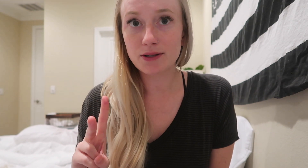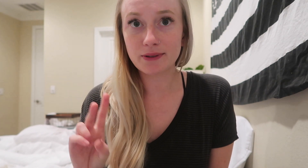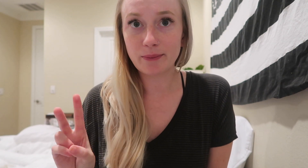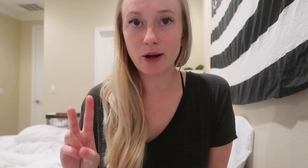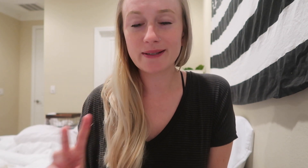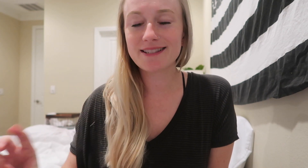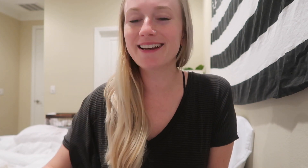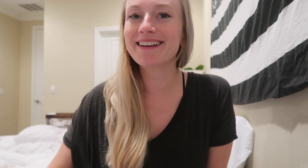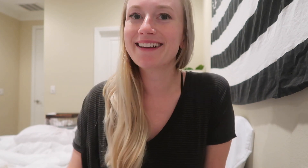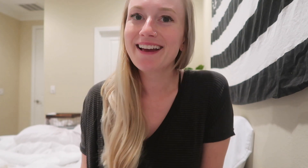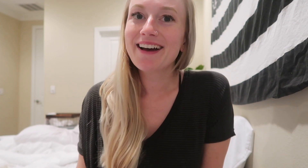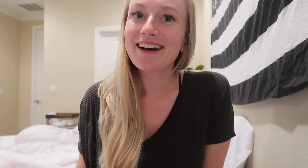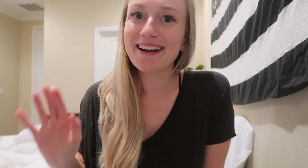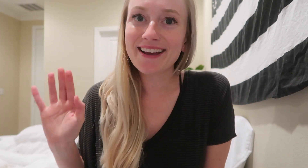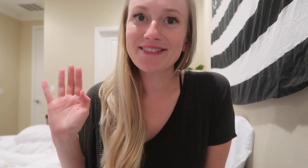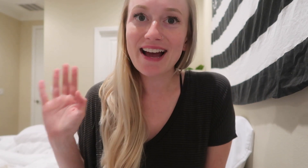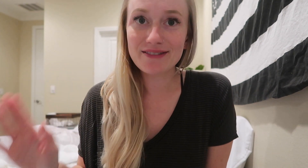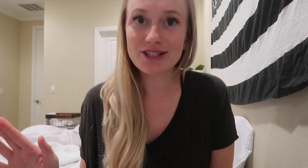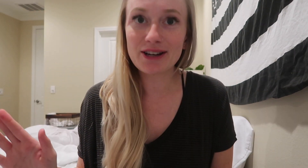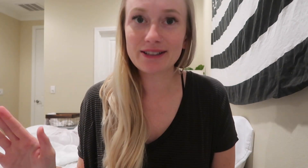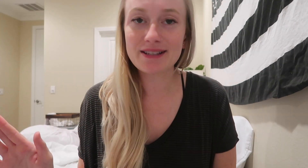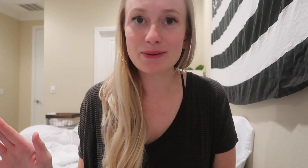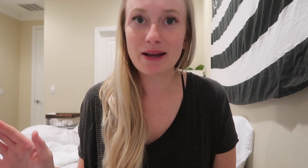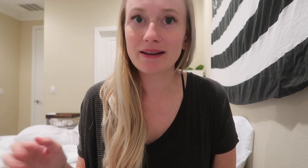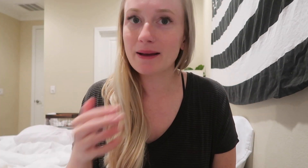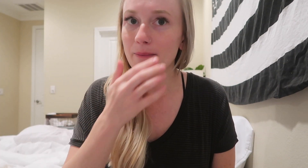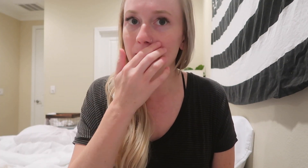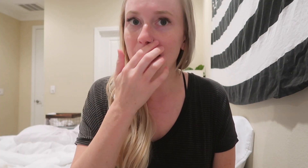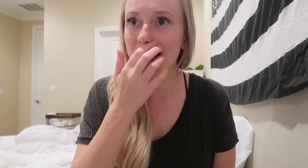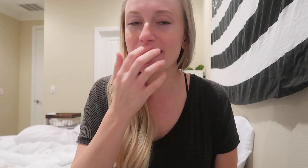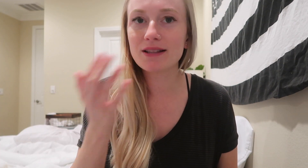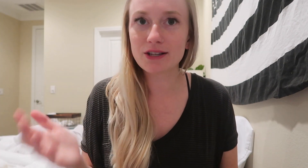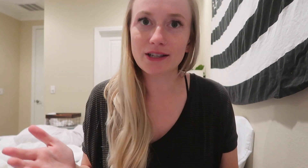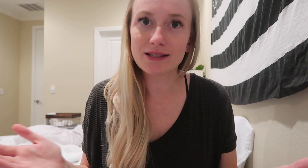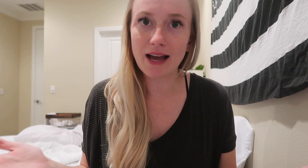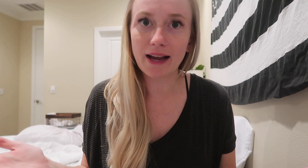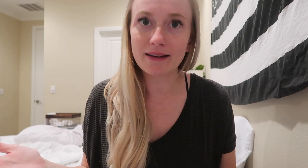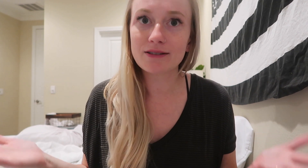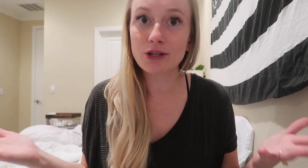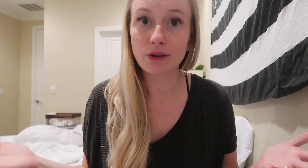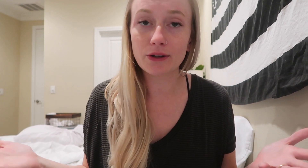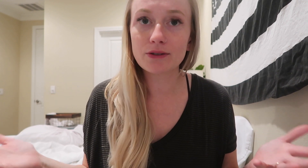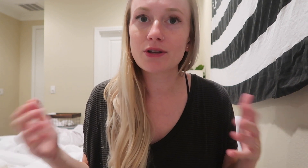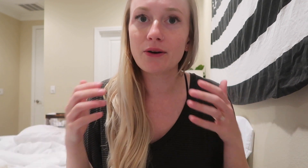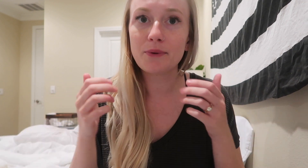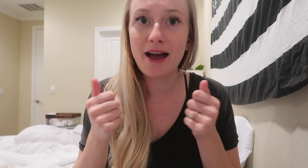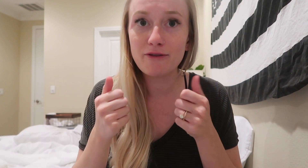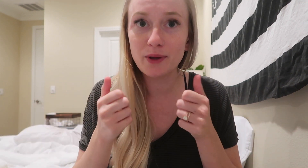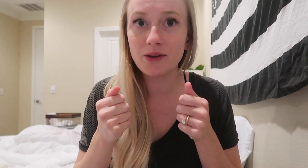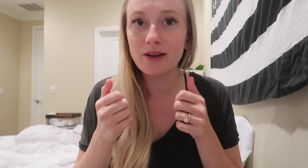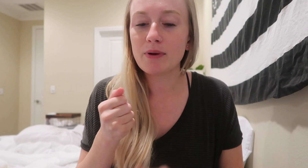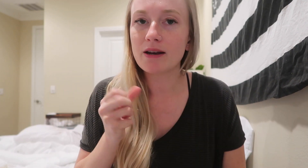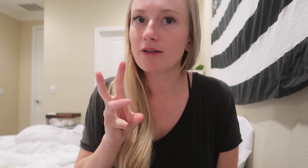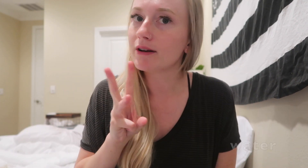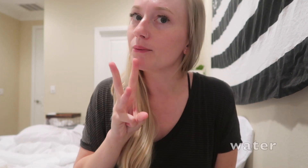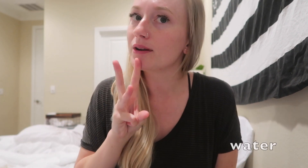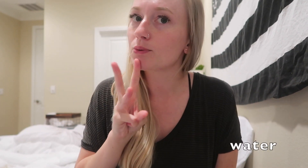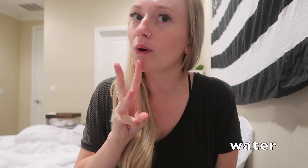one, I promise. Again, we haven't taught her this one, but I think it's a good sign to learn. So we have milk, but another good one is